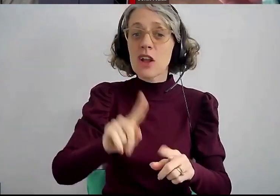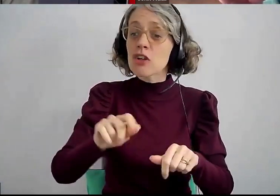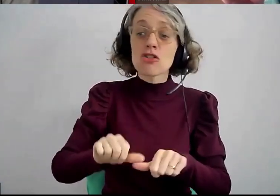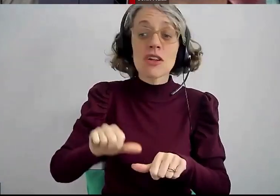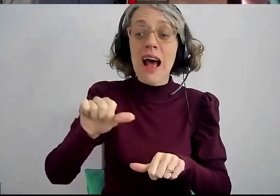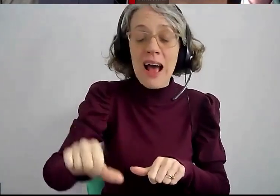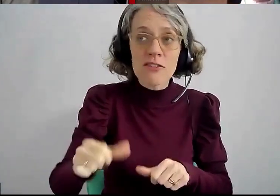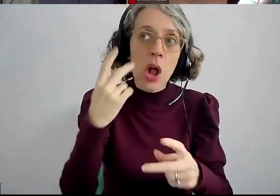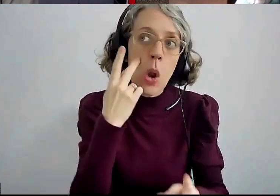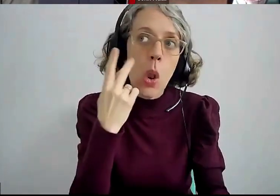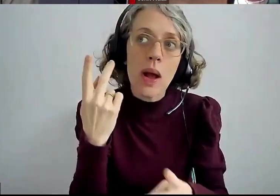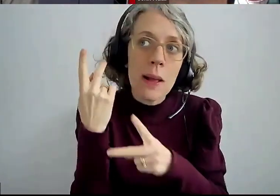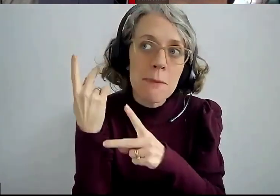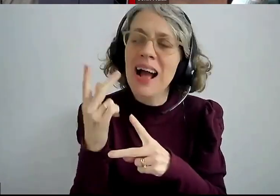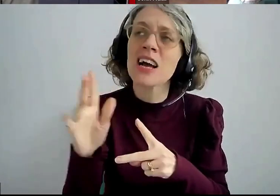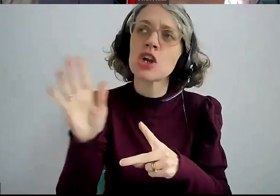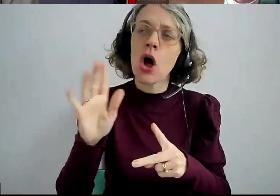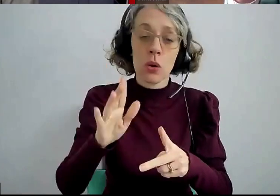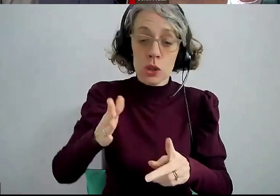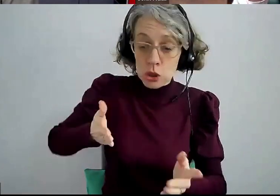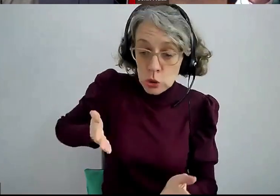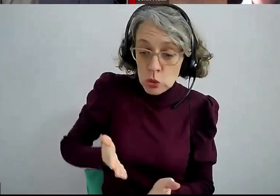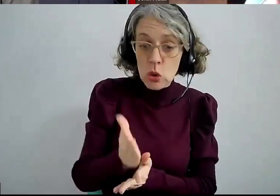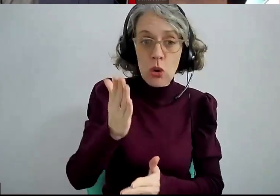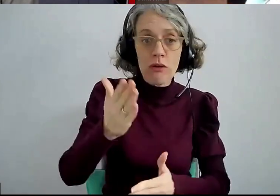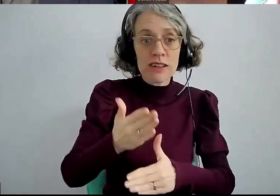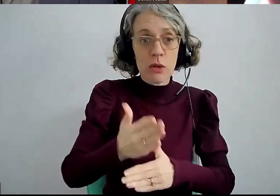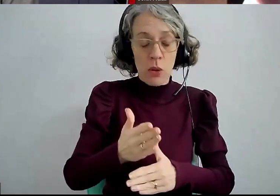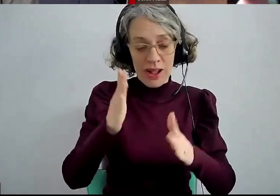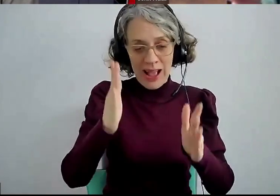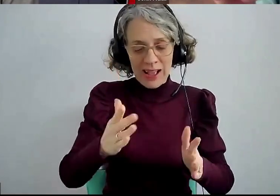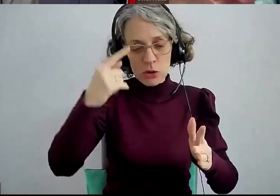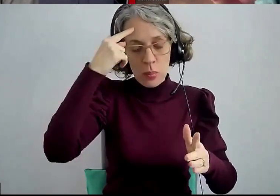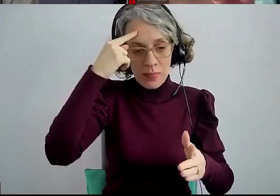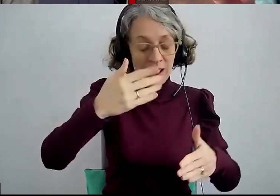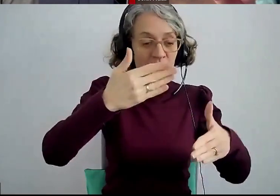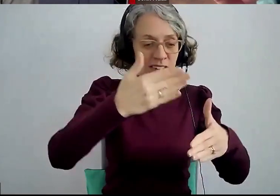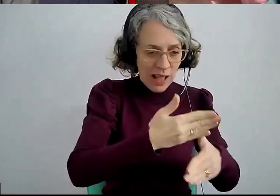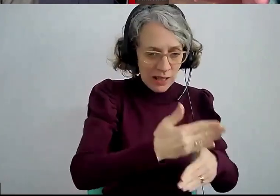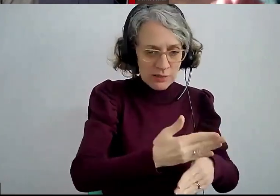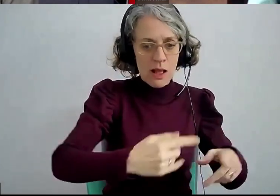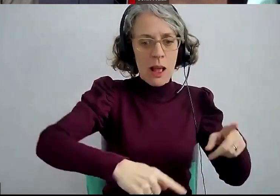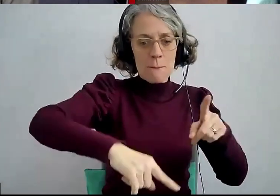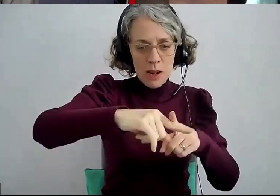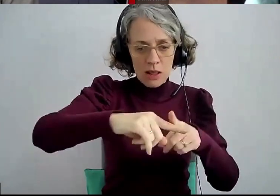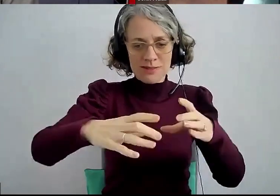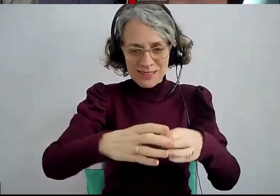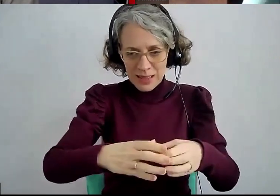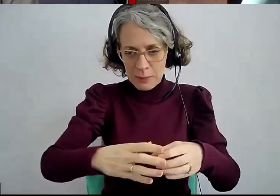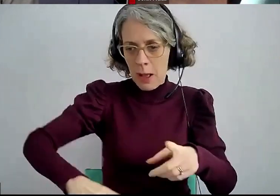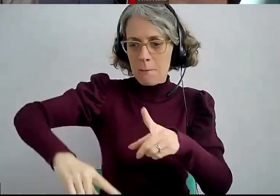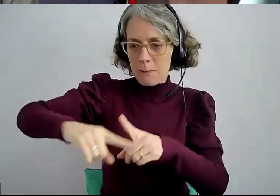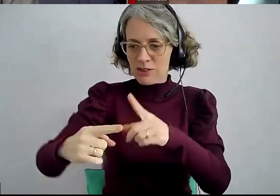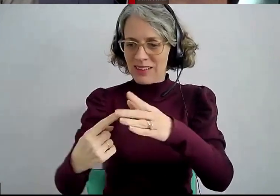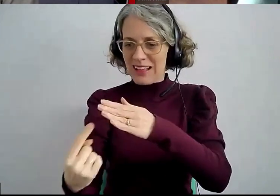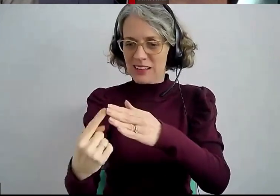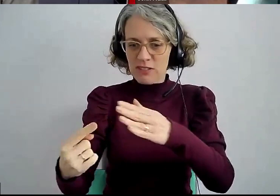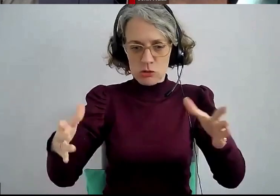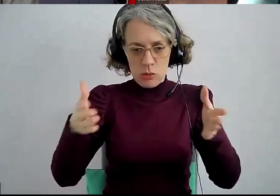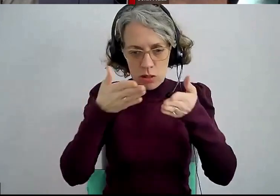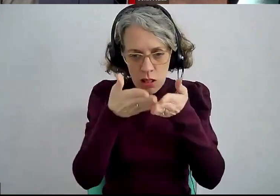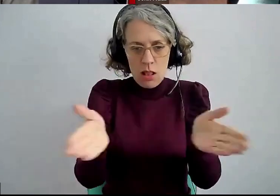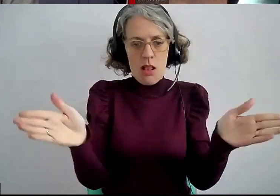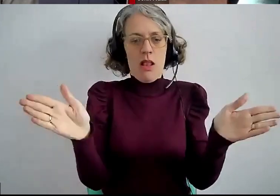work, that you're conscious of the task and the team and the individual. And the great